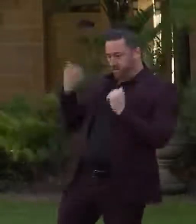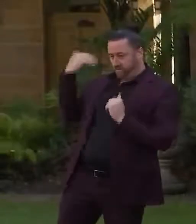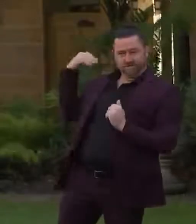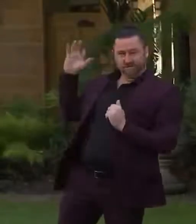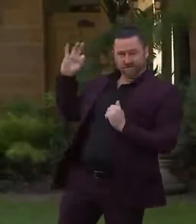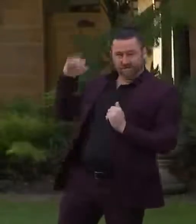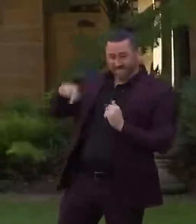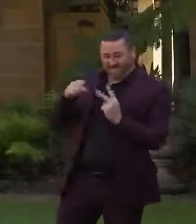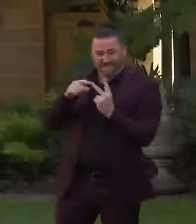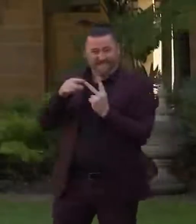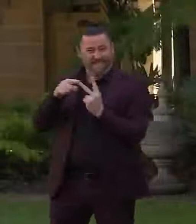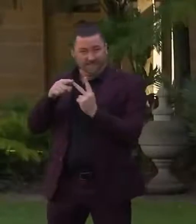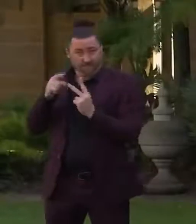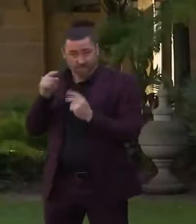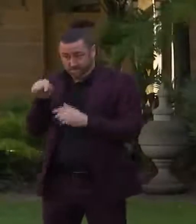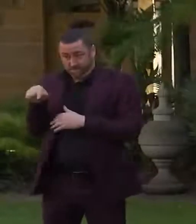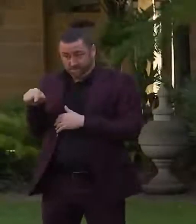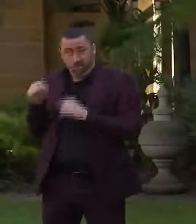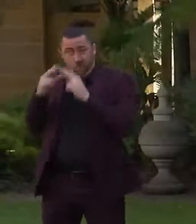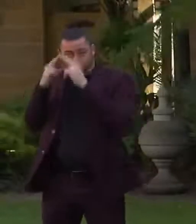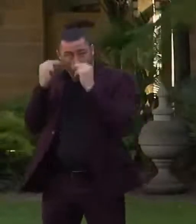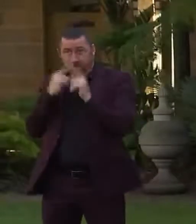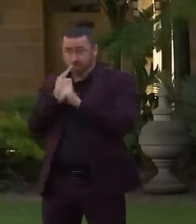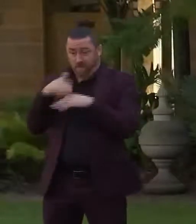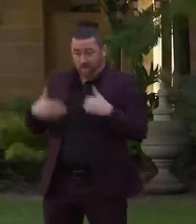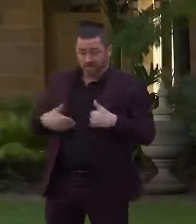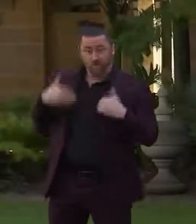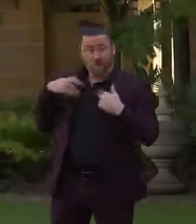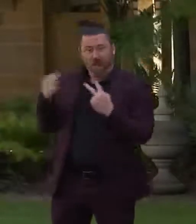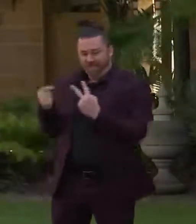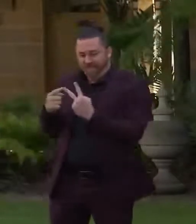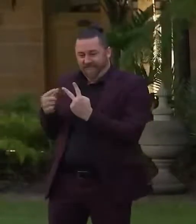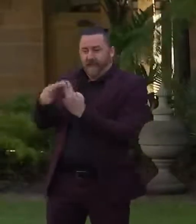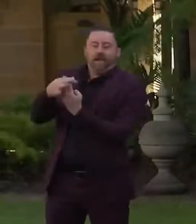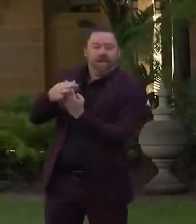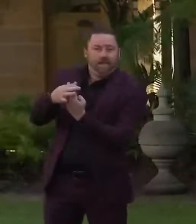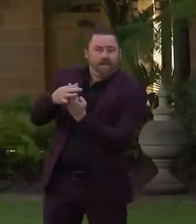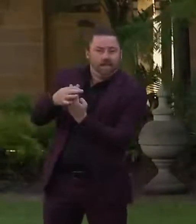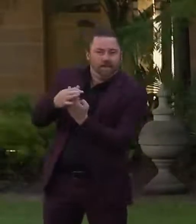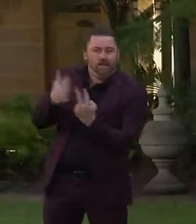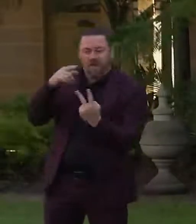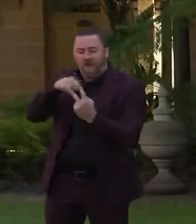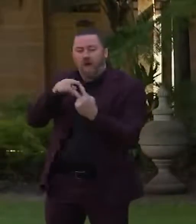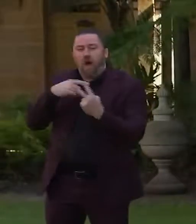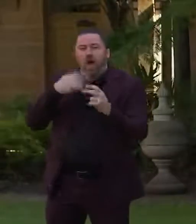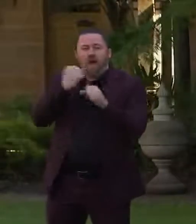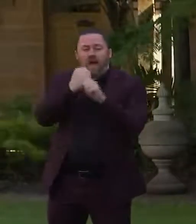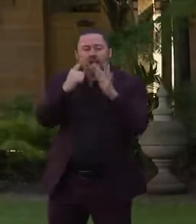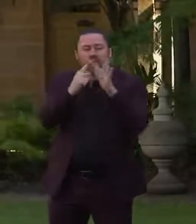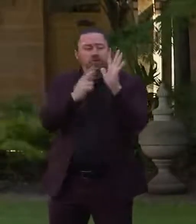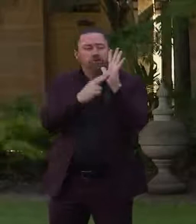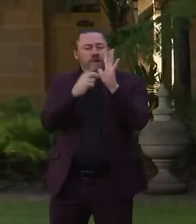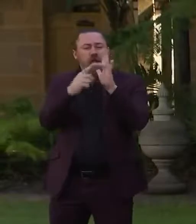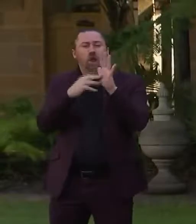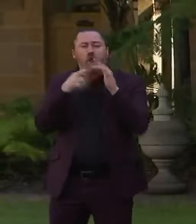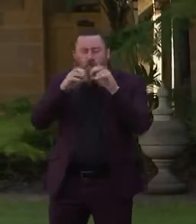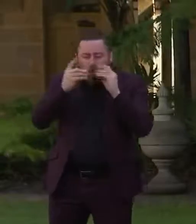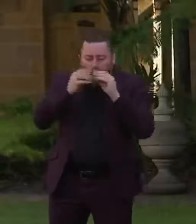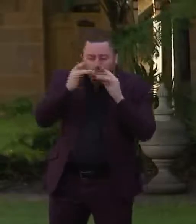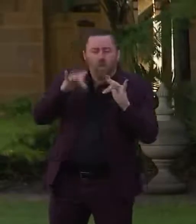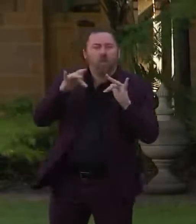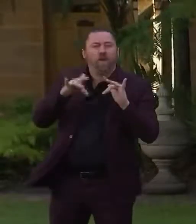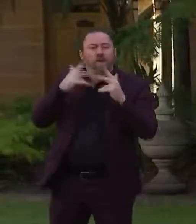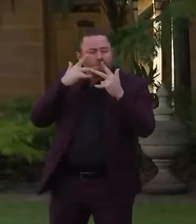a genome sequence yet for that second person, so this is someone who lives in the same household as the second